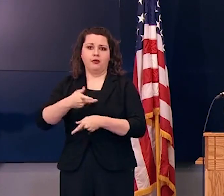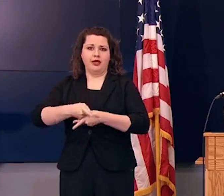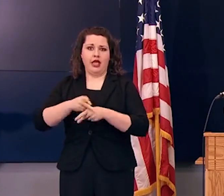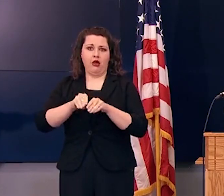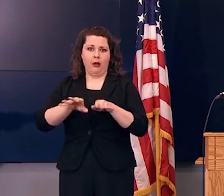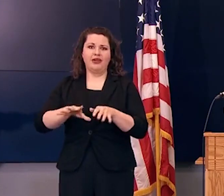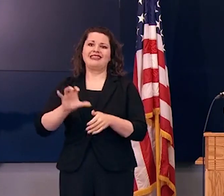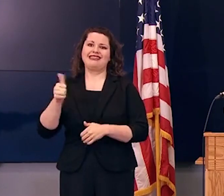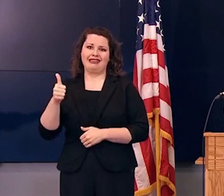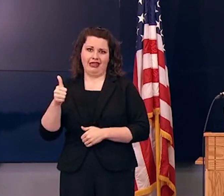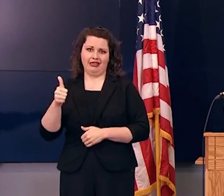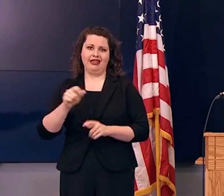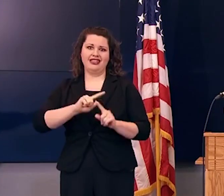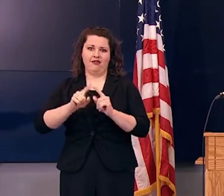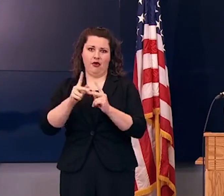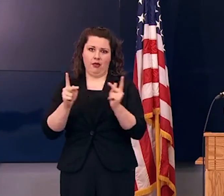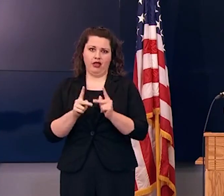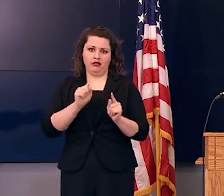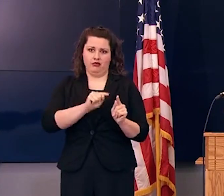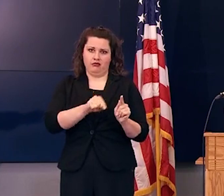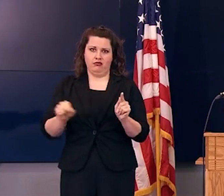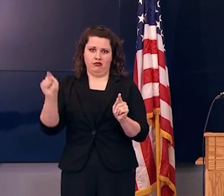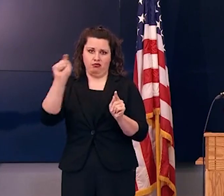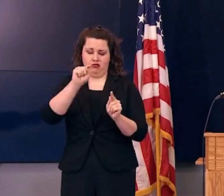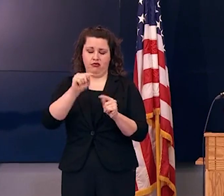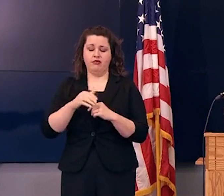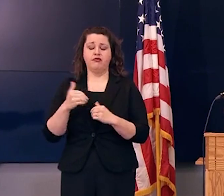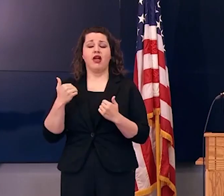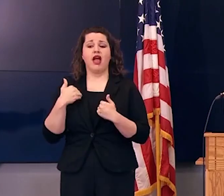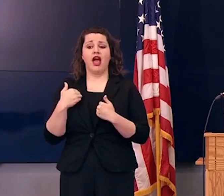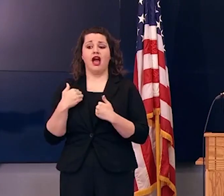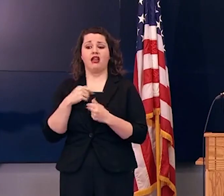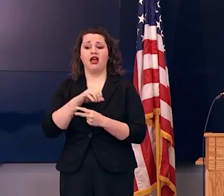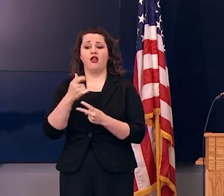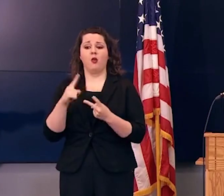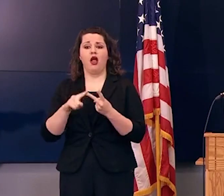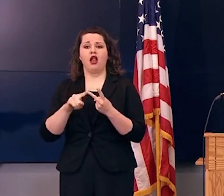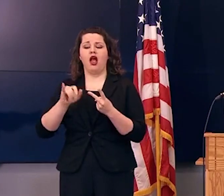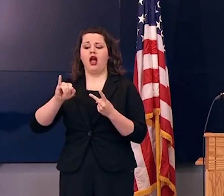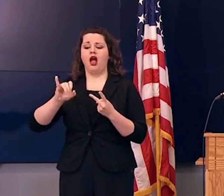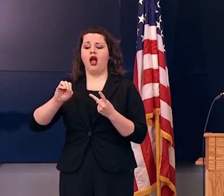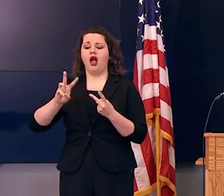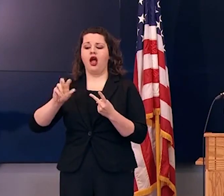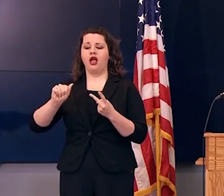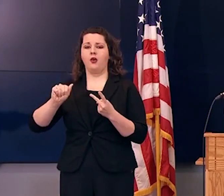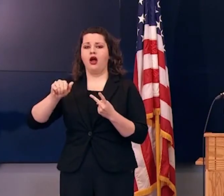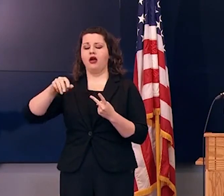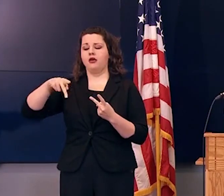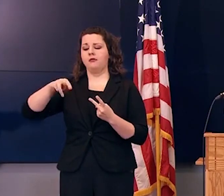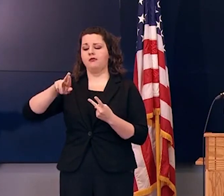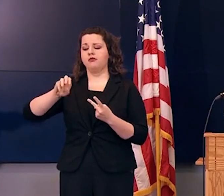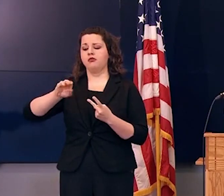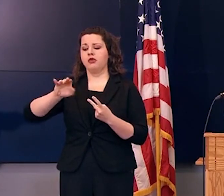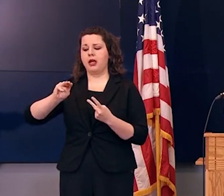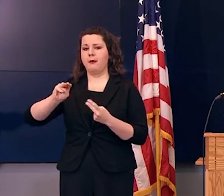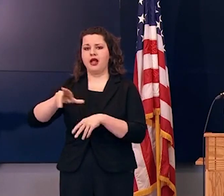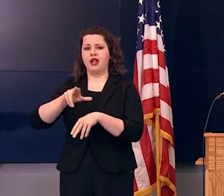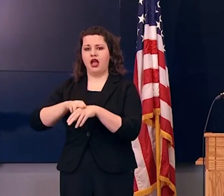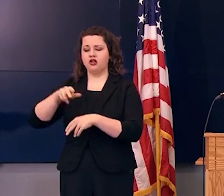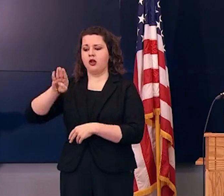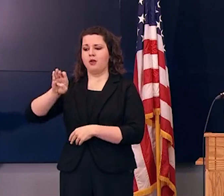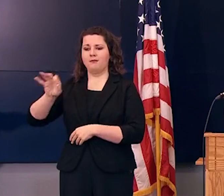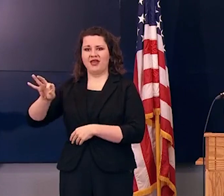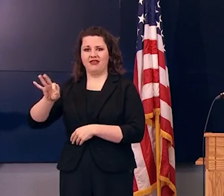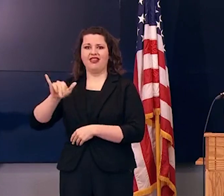10. We had an additional, we had one at Iowa Premium National Beef, which is in Tama